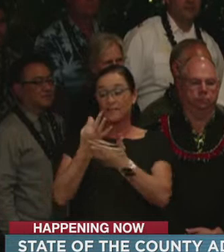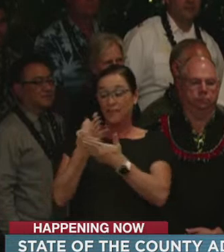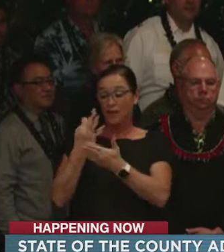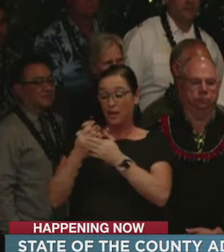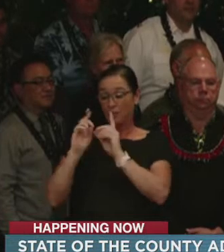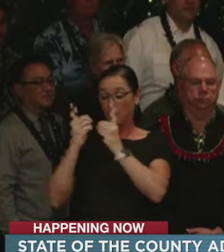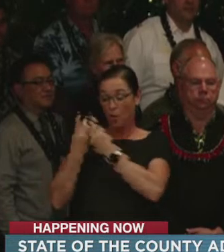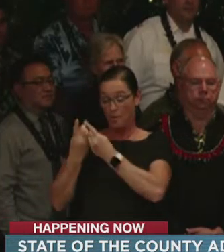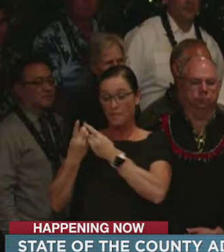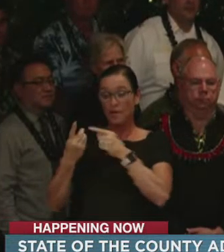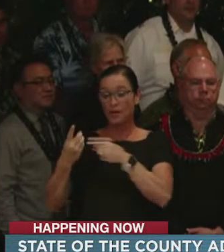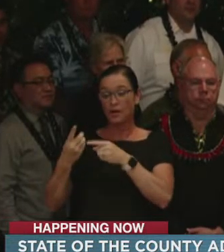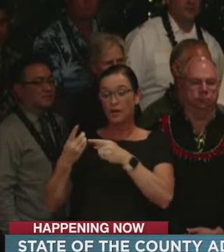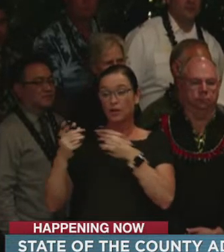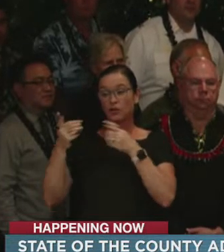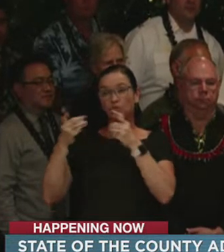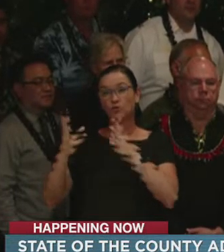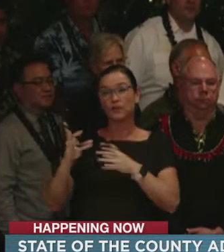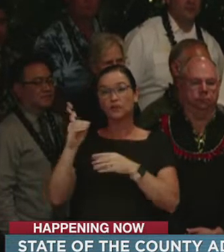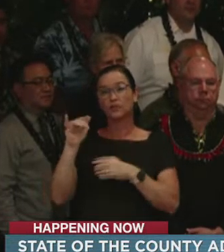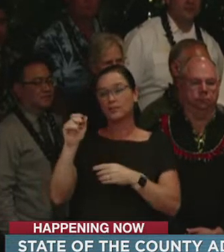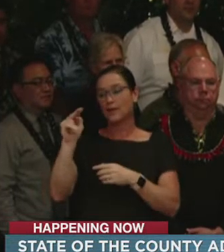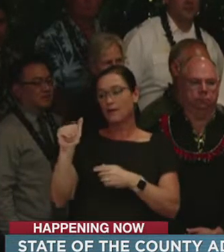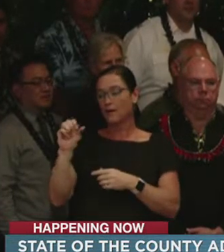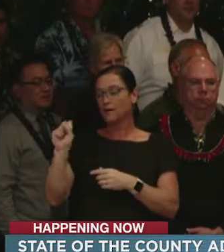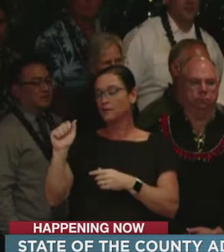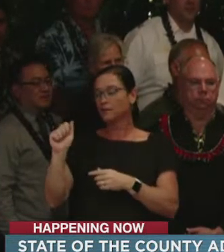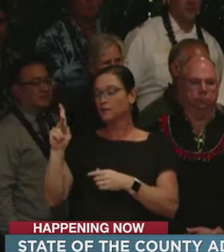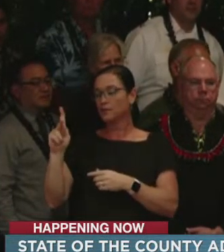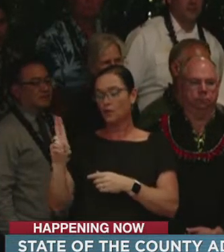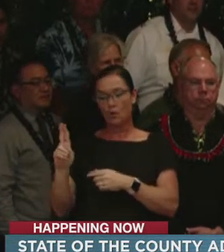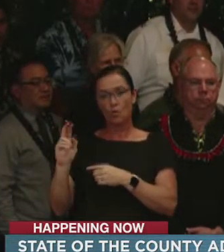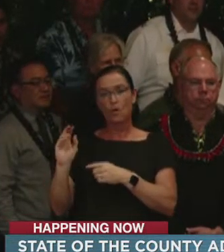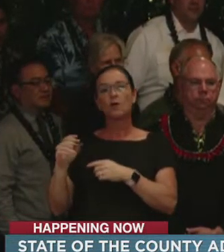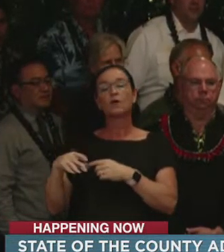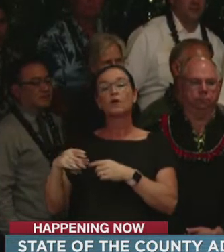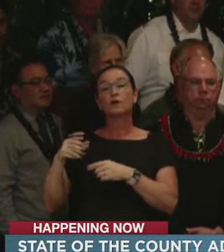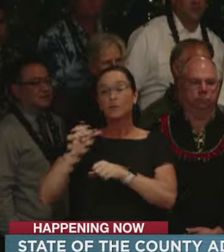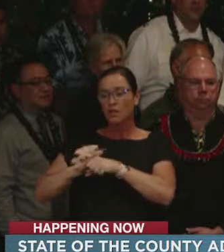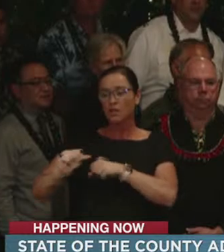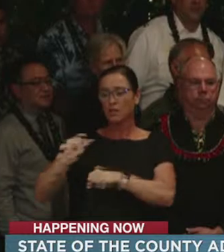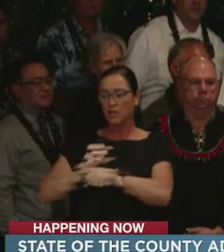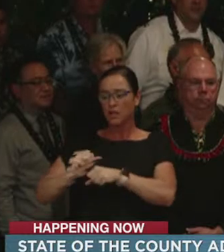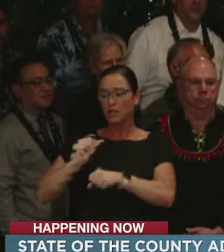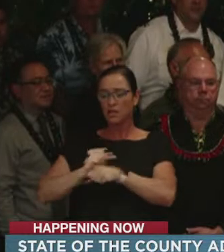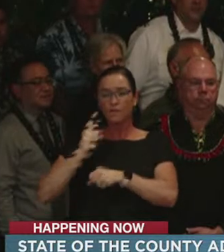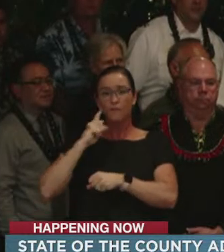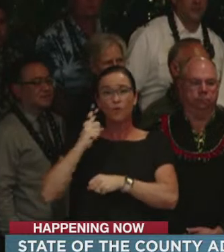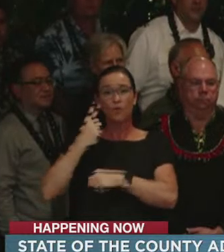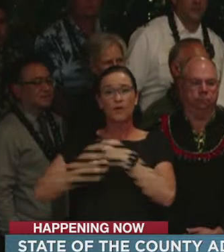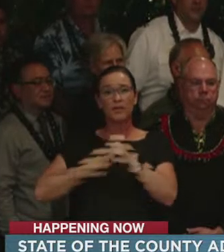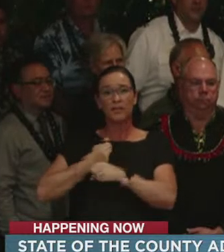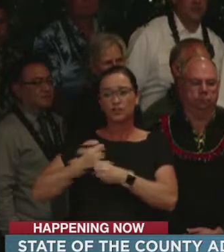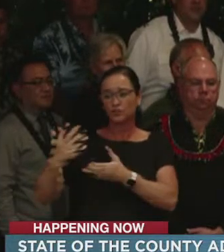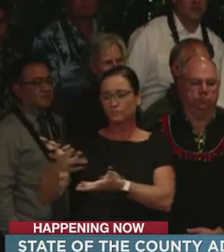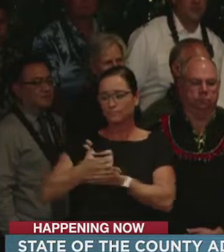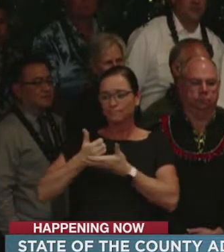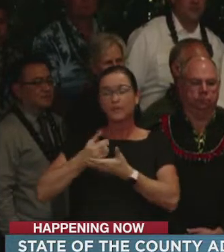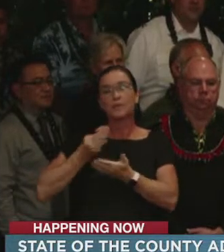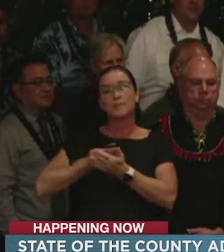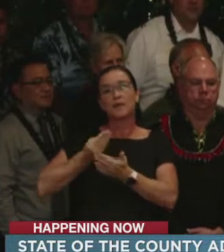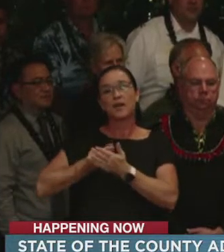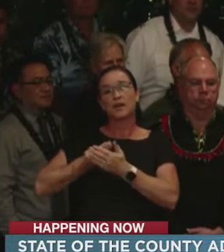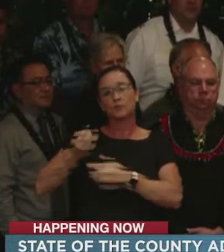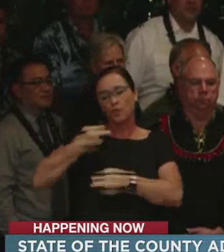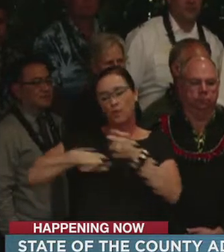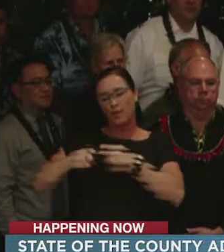led by our Director, Yana Sacco, worked tirelessly over the past year to secure the required funding to replace vulnerable